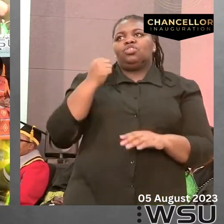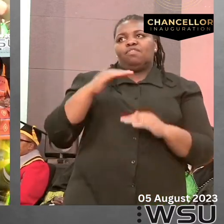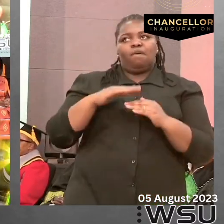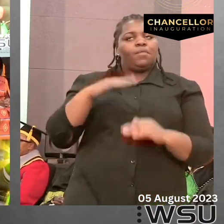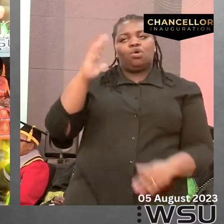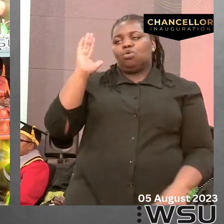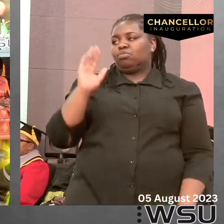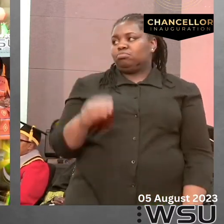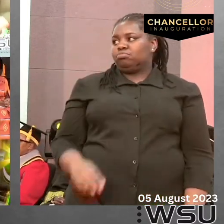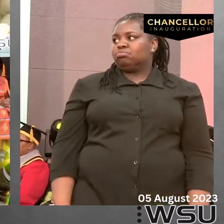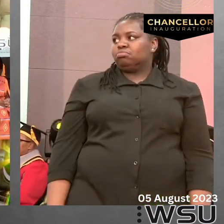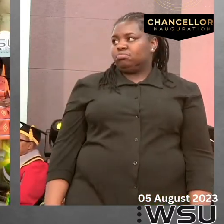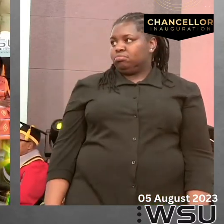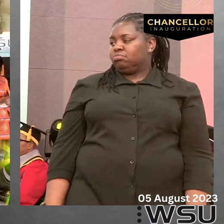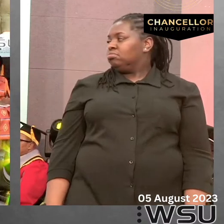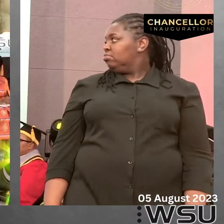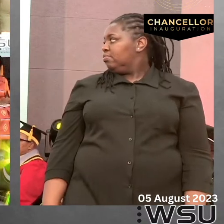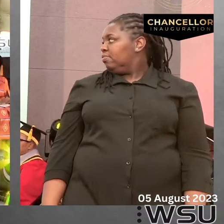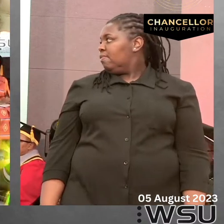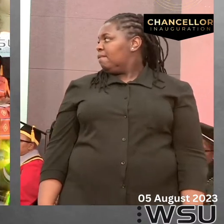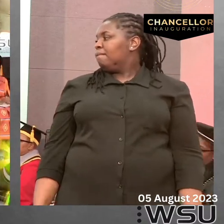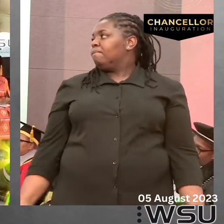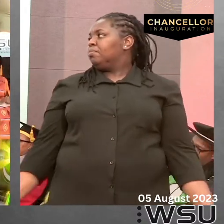greater heights.